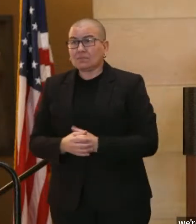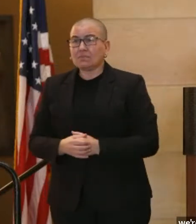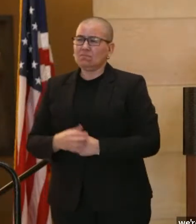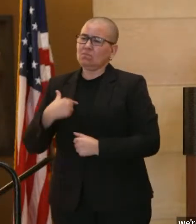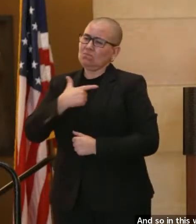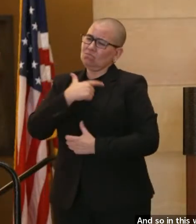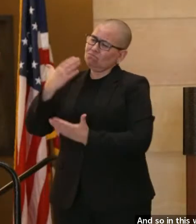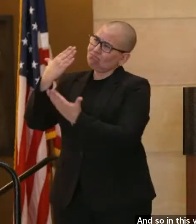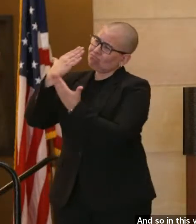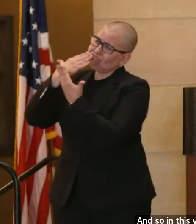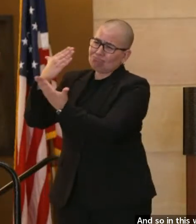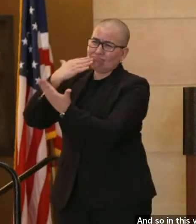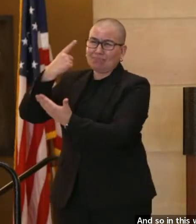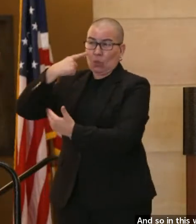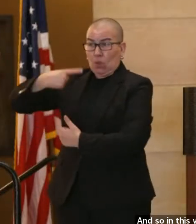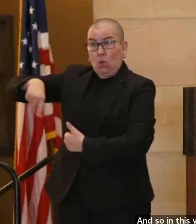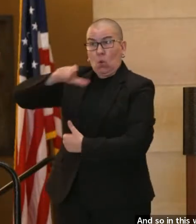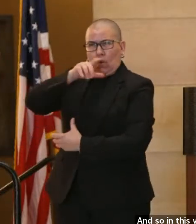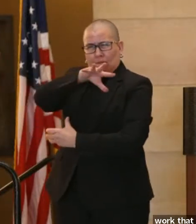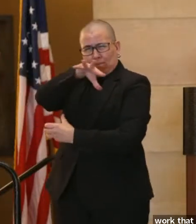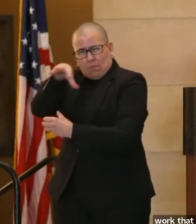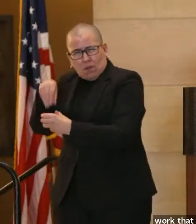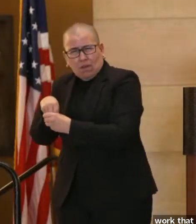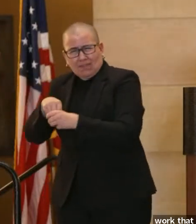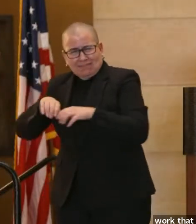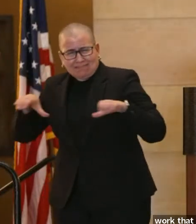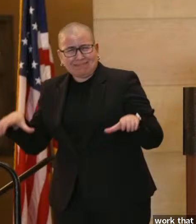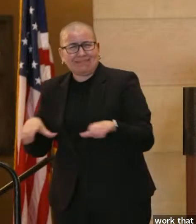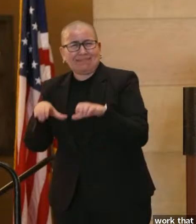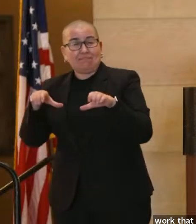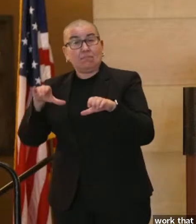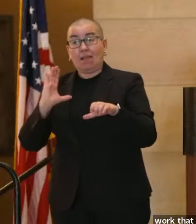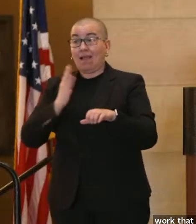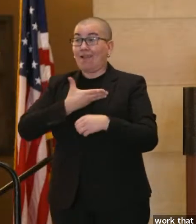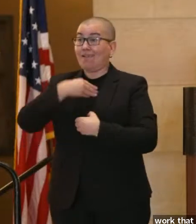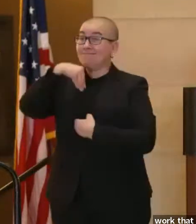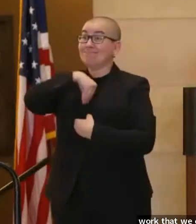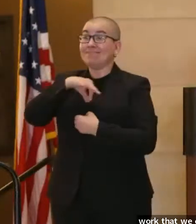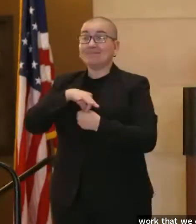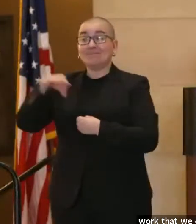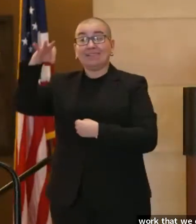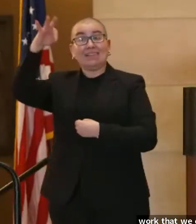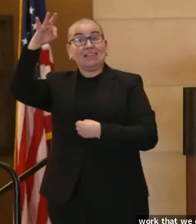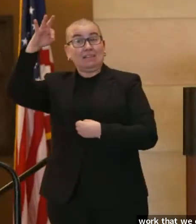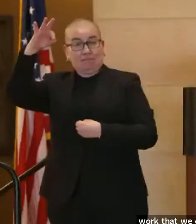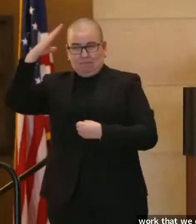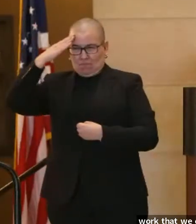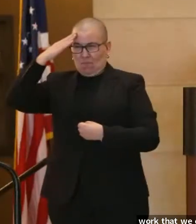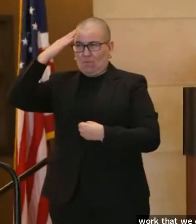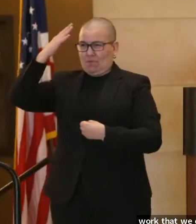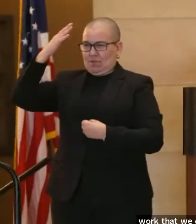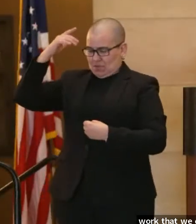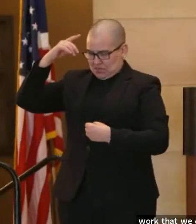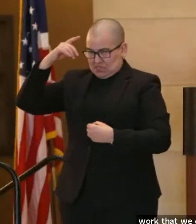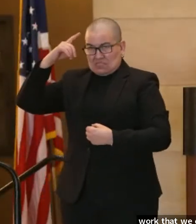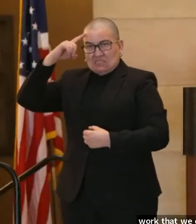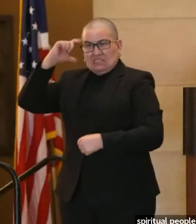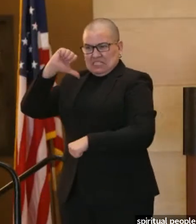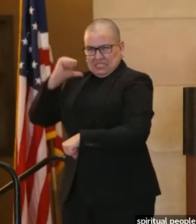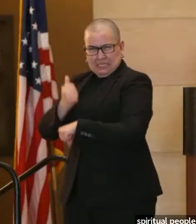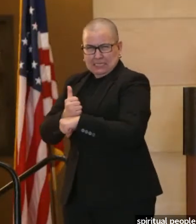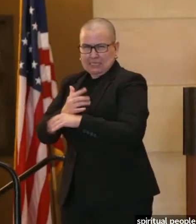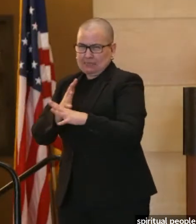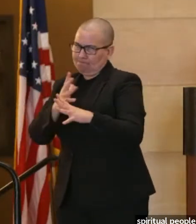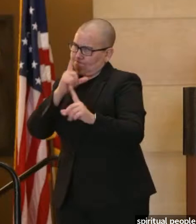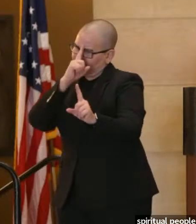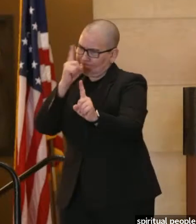we do, and from our hearts, you know, we're really a spiritual people, and we know that whatever it is that we set our mind to do, it's going to happen, and